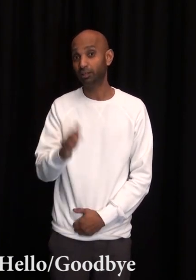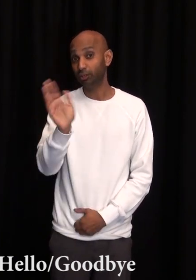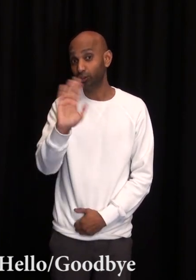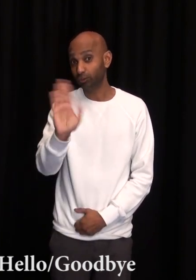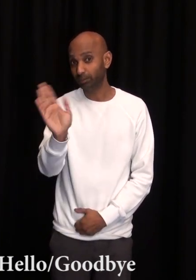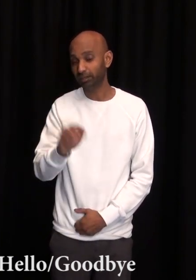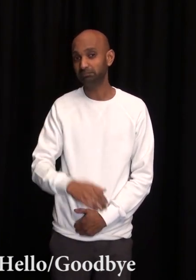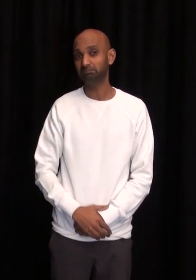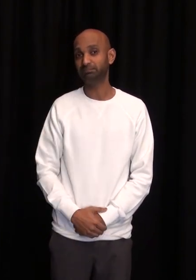Goodbye.